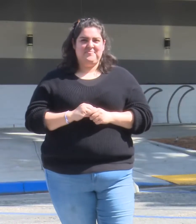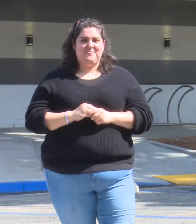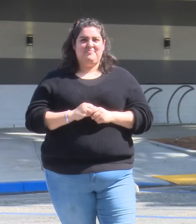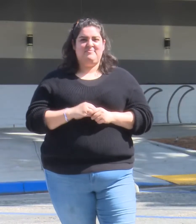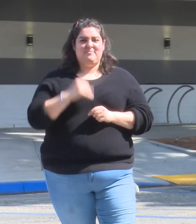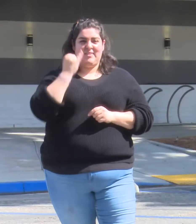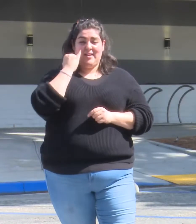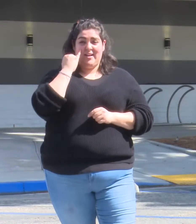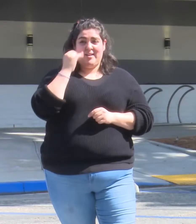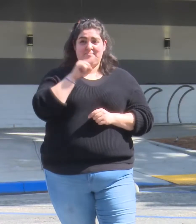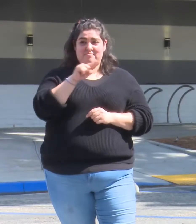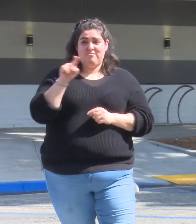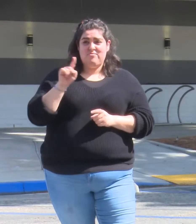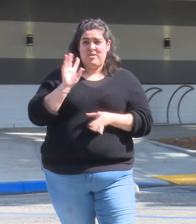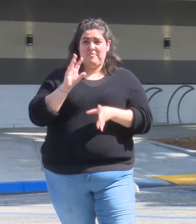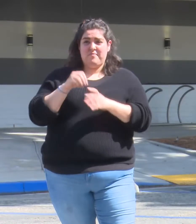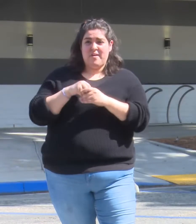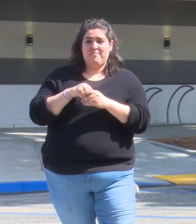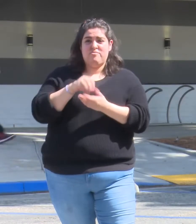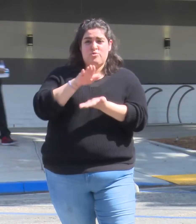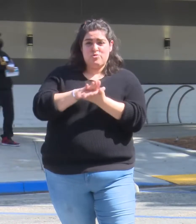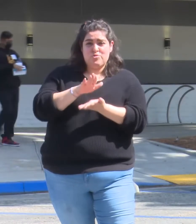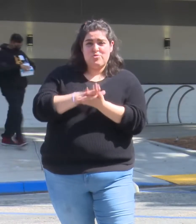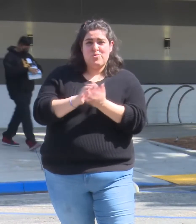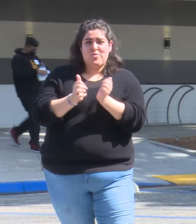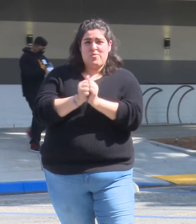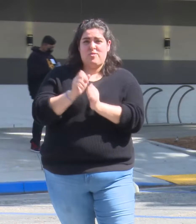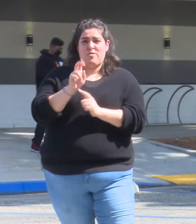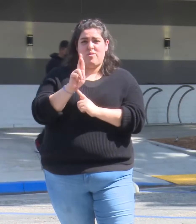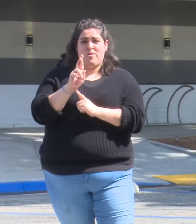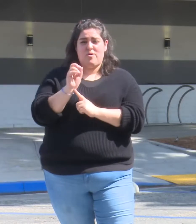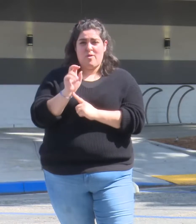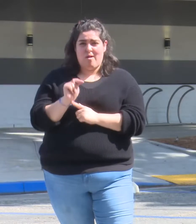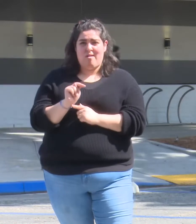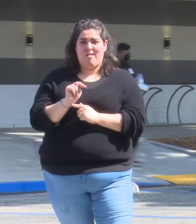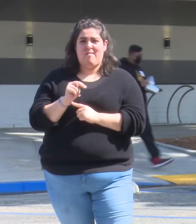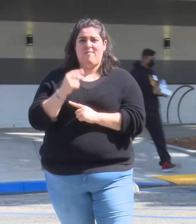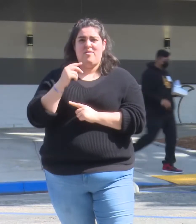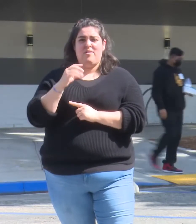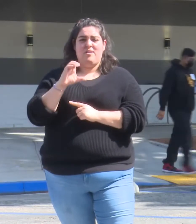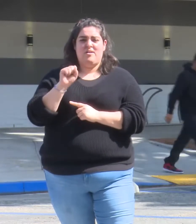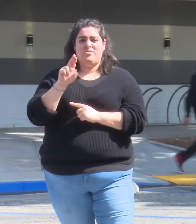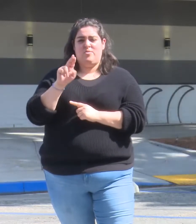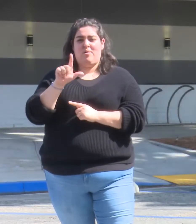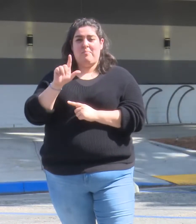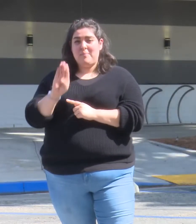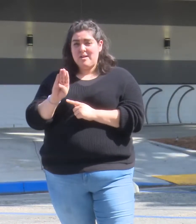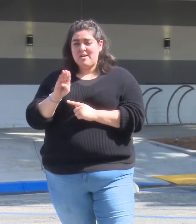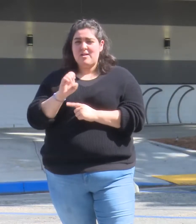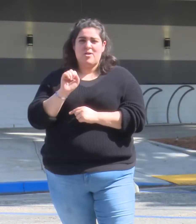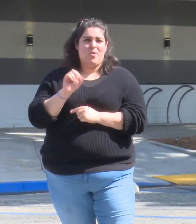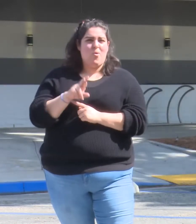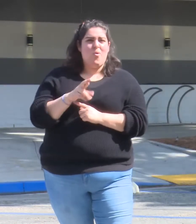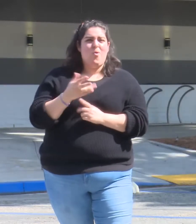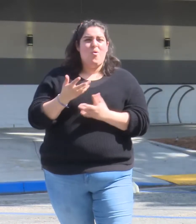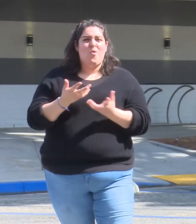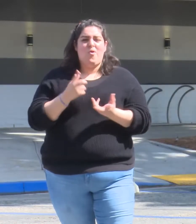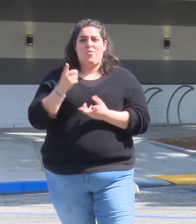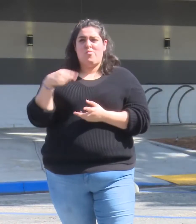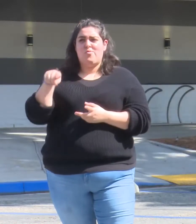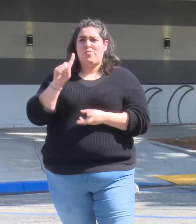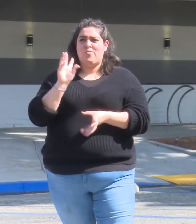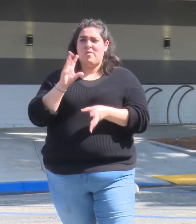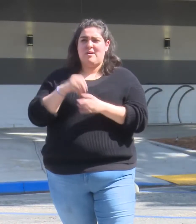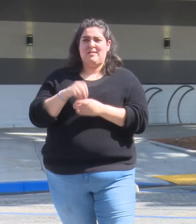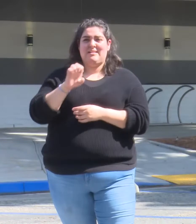If you were part of going to school with Ron at the Cal State Long Beach, or if you were part of the